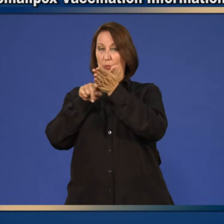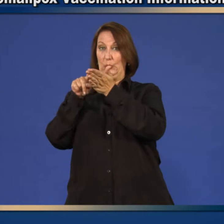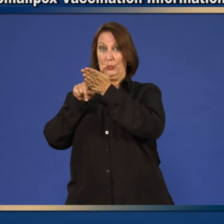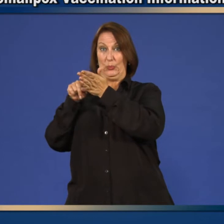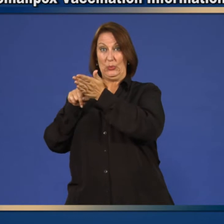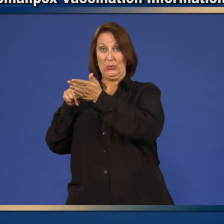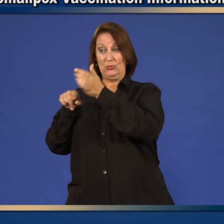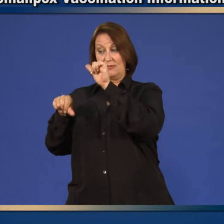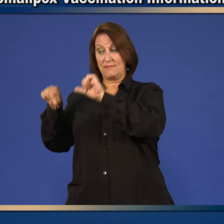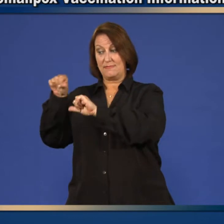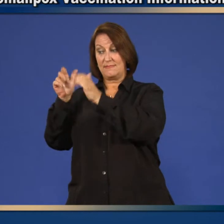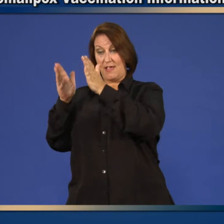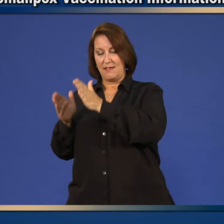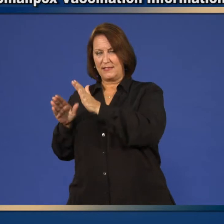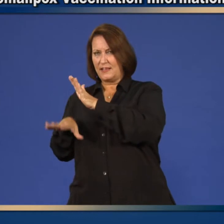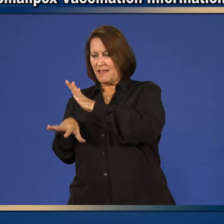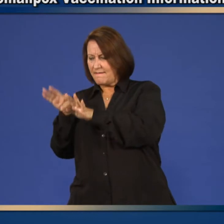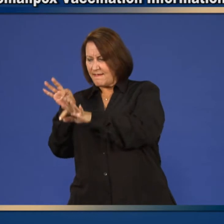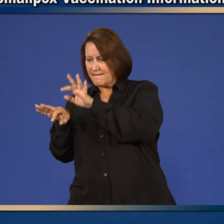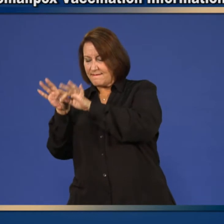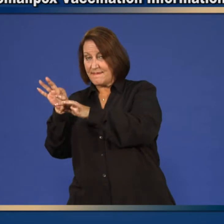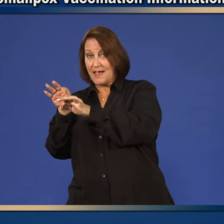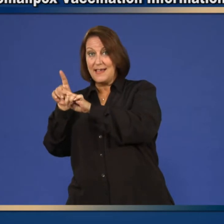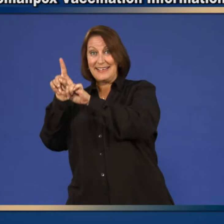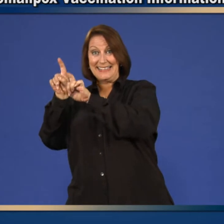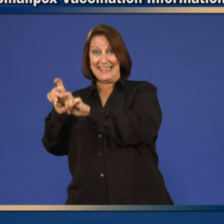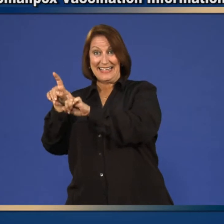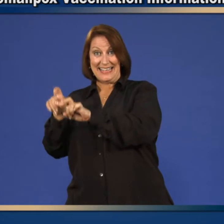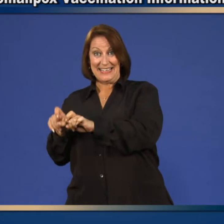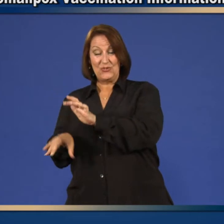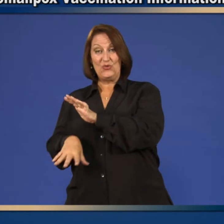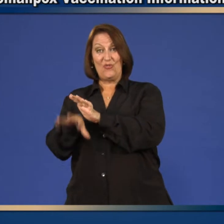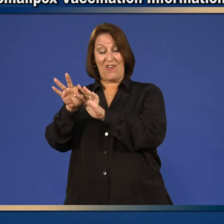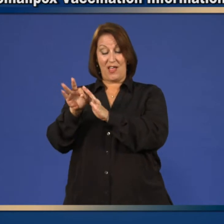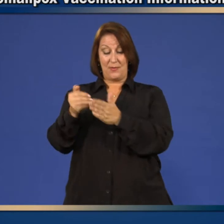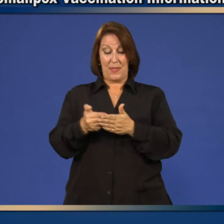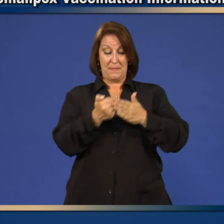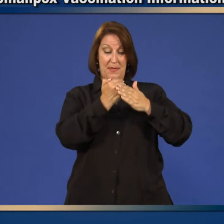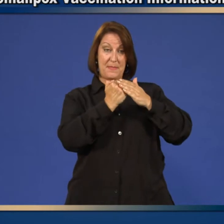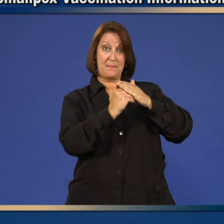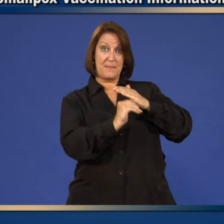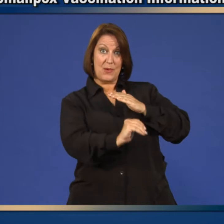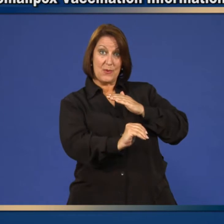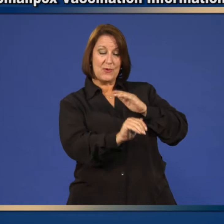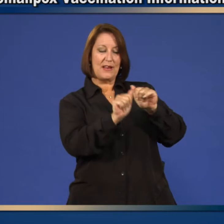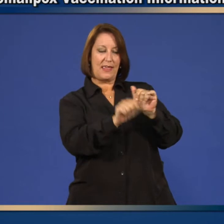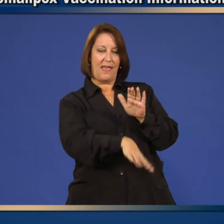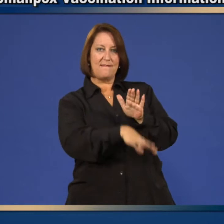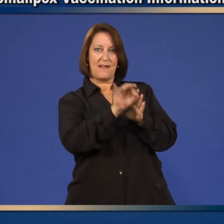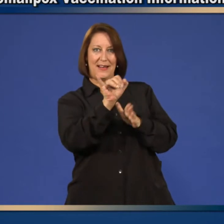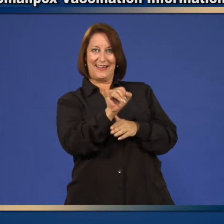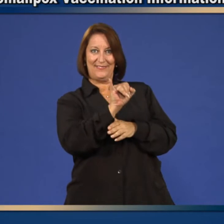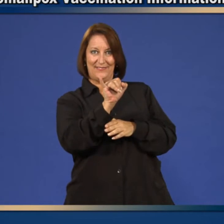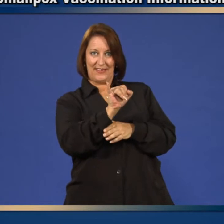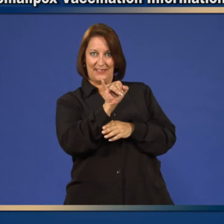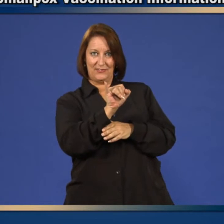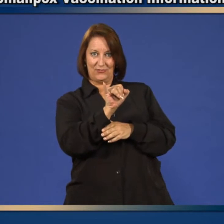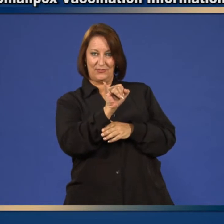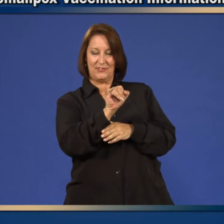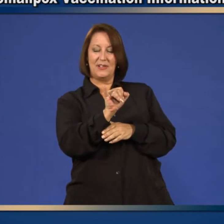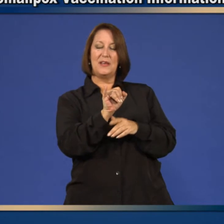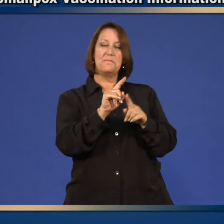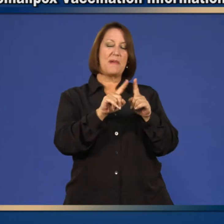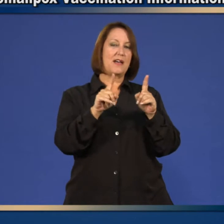being studied in a research setting to confirm infection after birth, and these might prove helpful